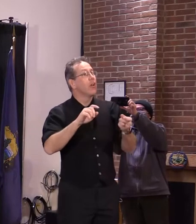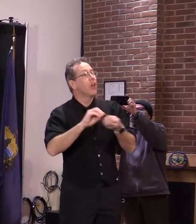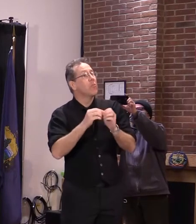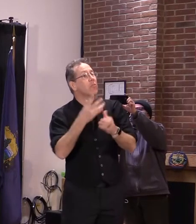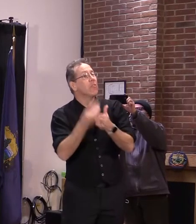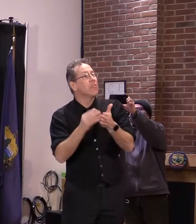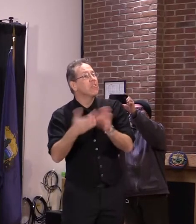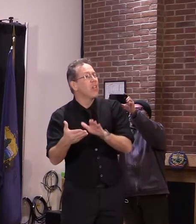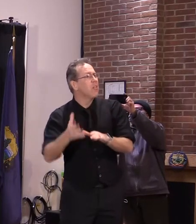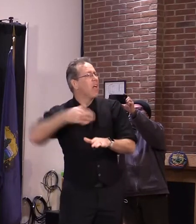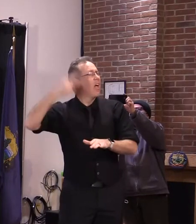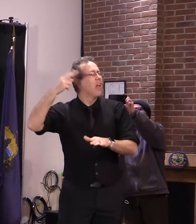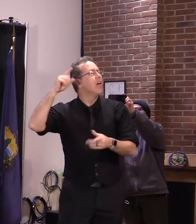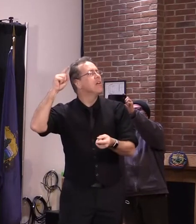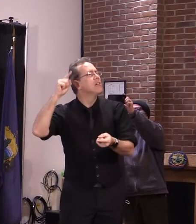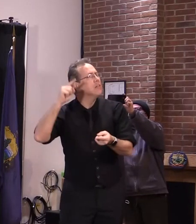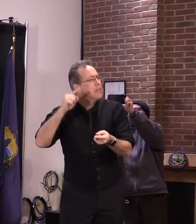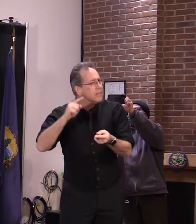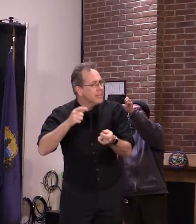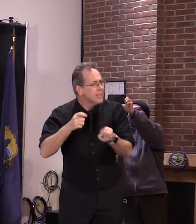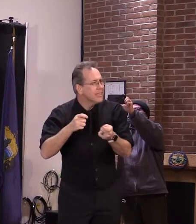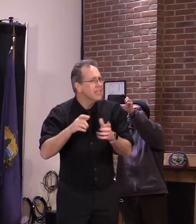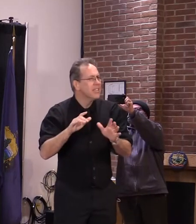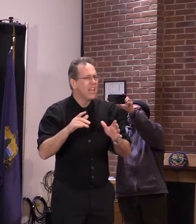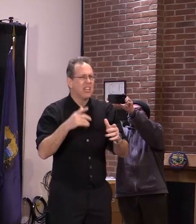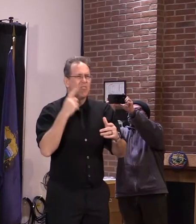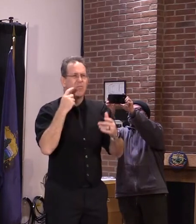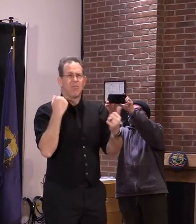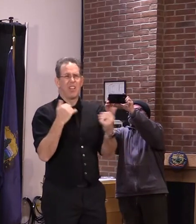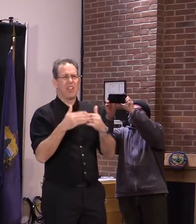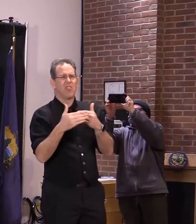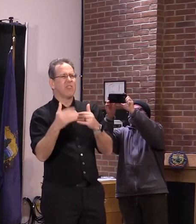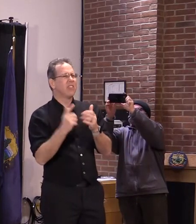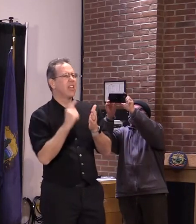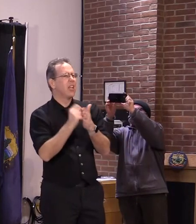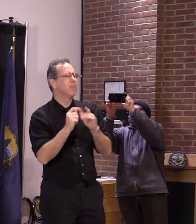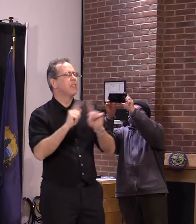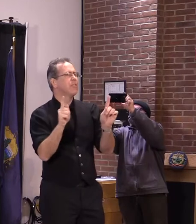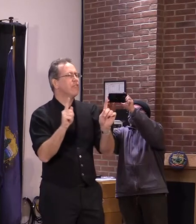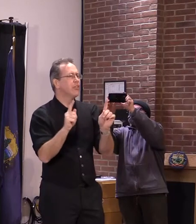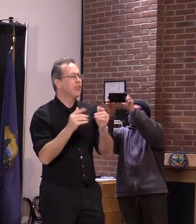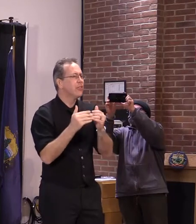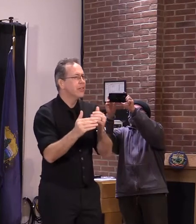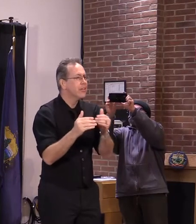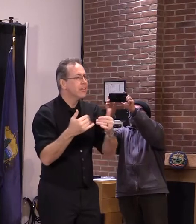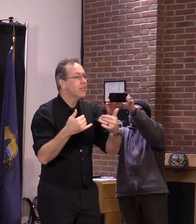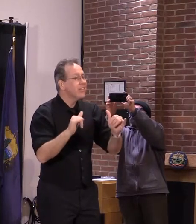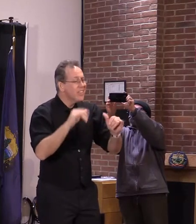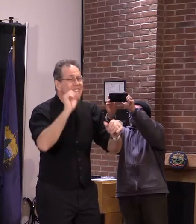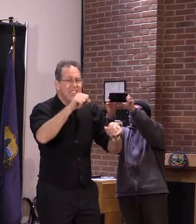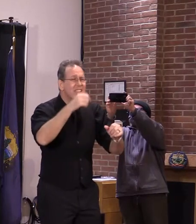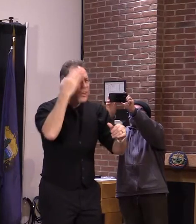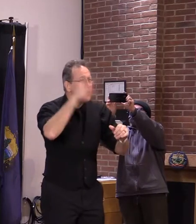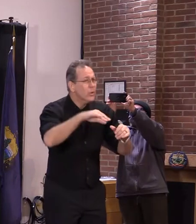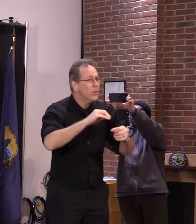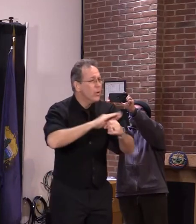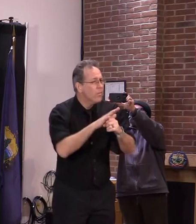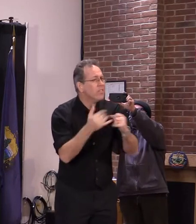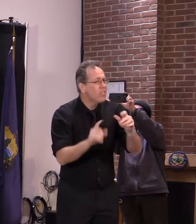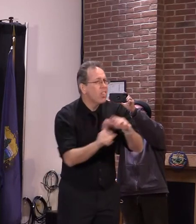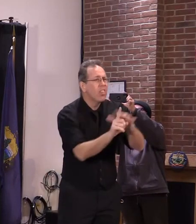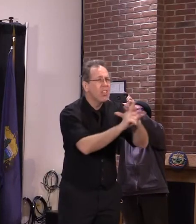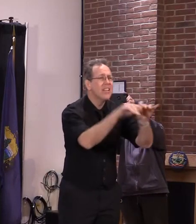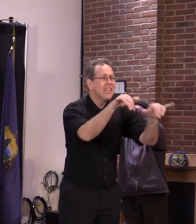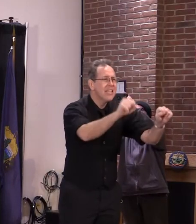very, very different picture right now. Not to minimize the fact people are getting infected in those facilities, but due